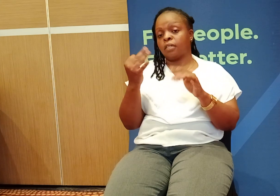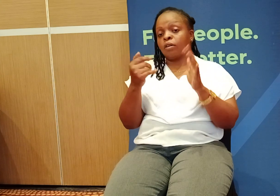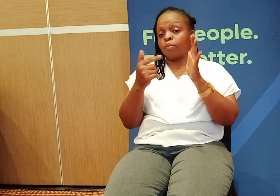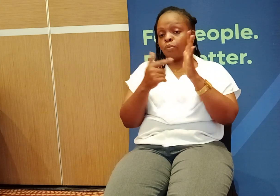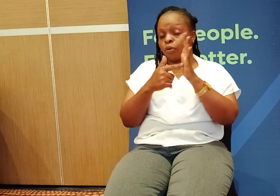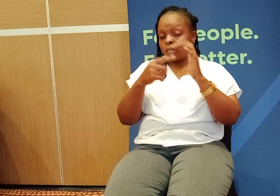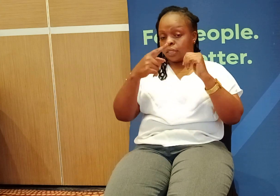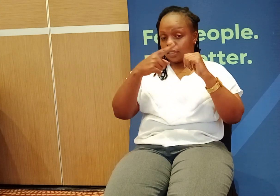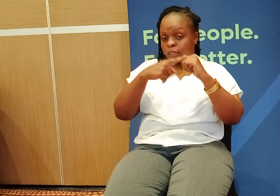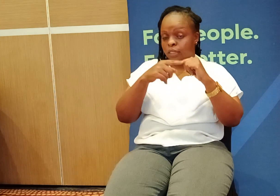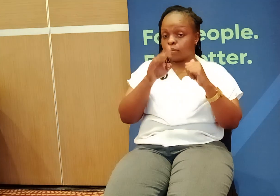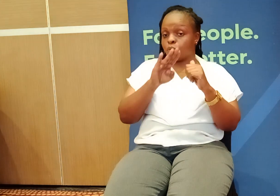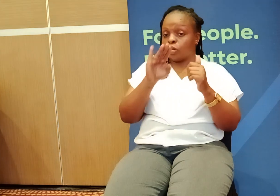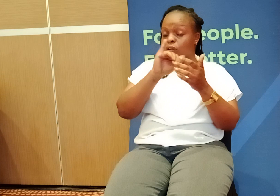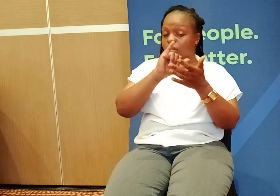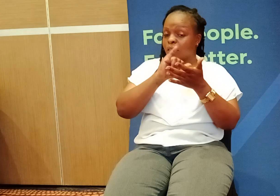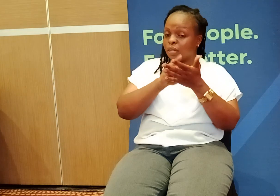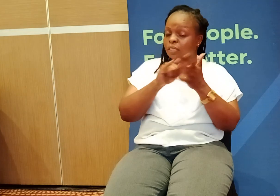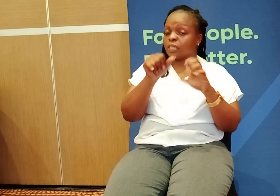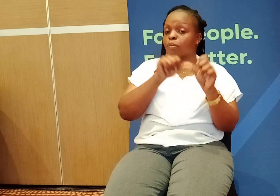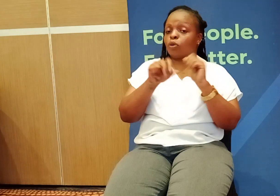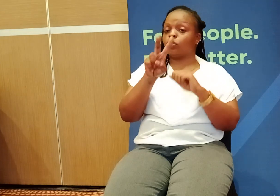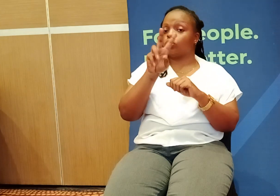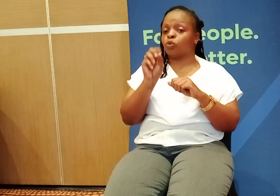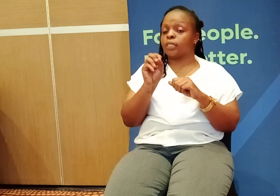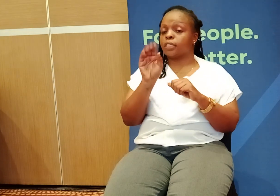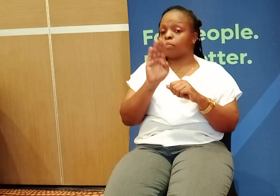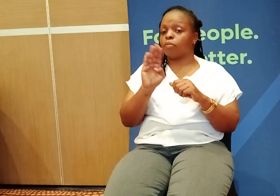33.6 billion. That's about a 20 billion growth in just this year.